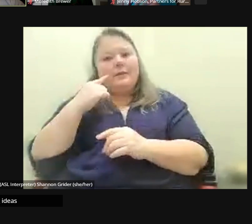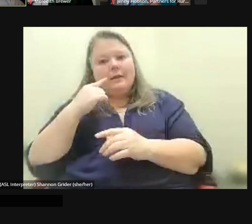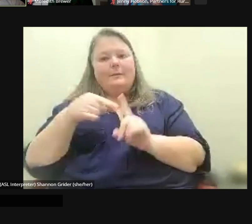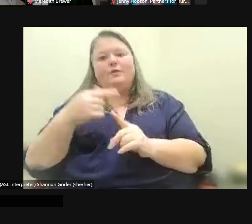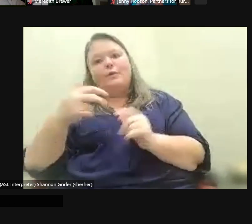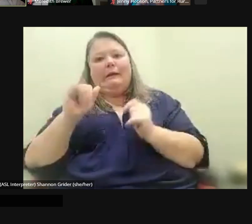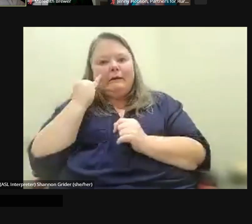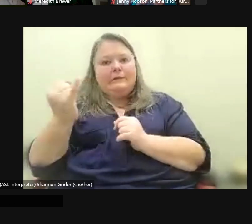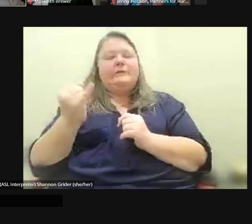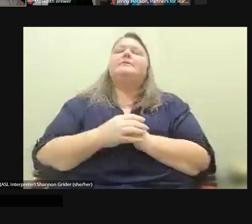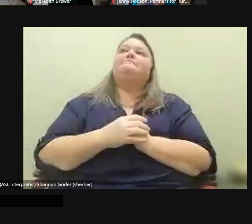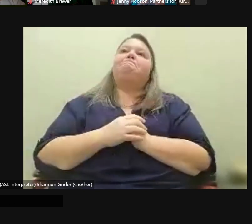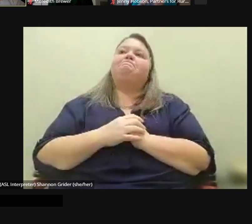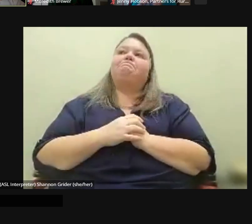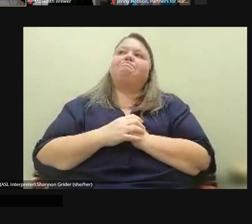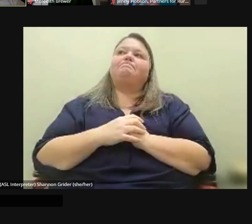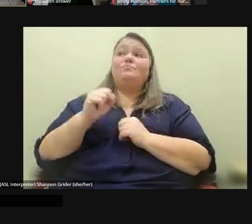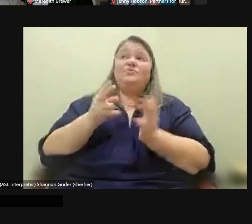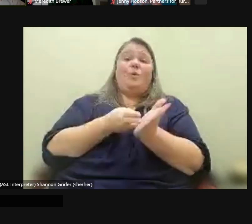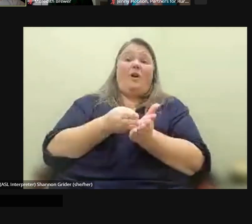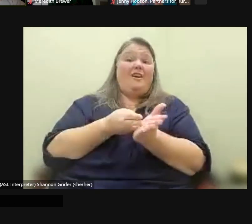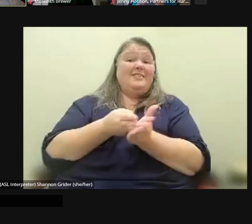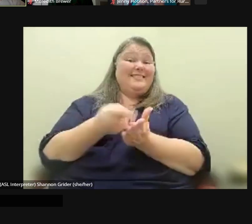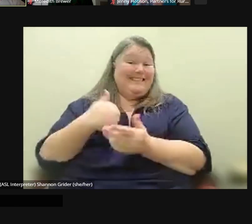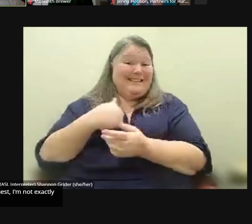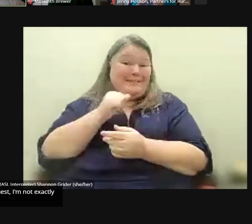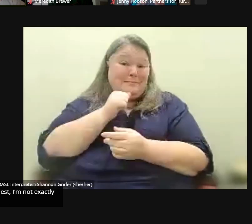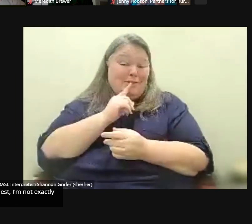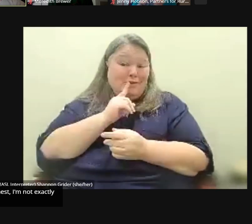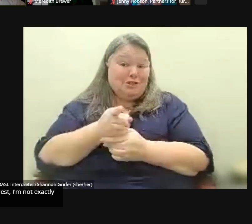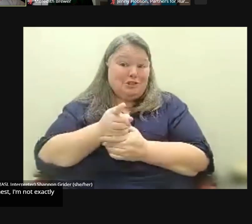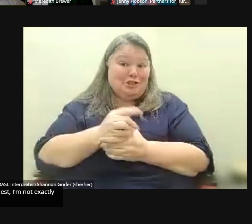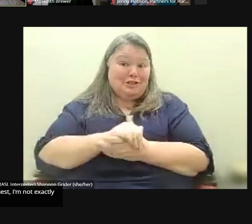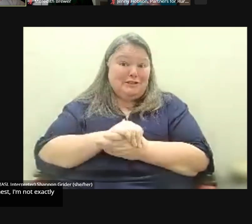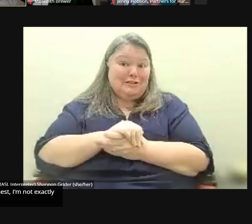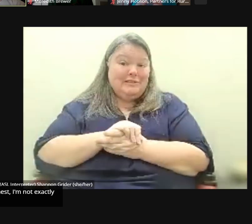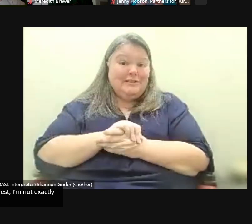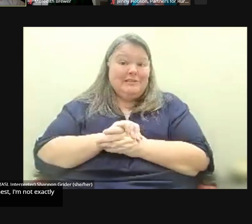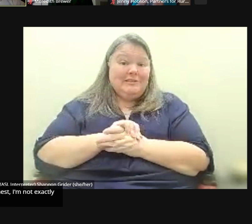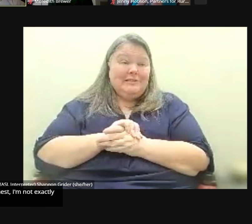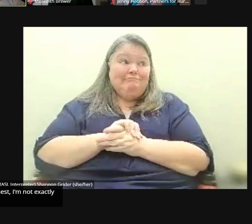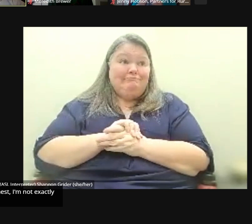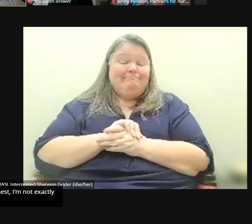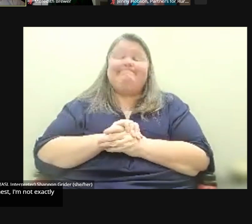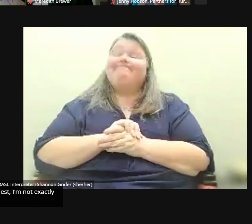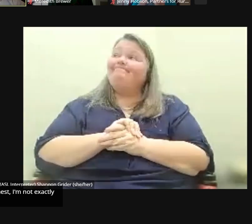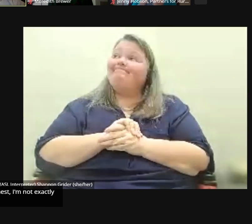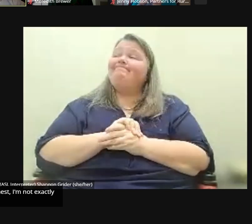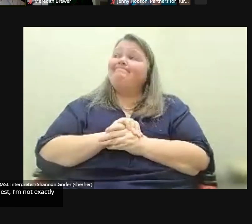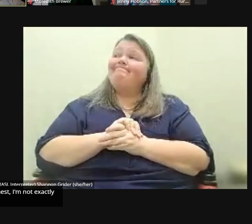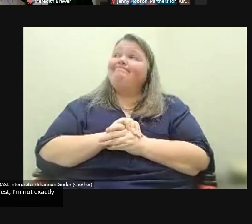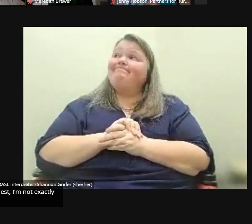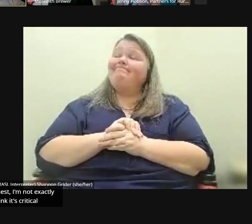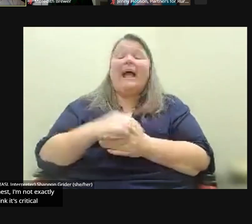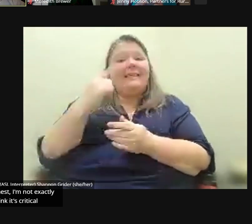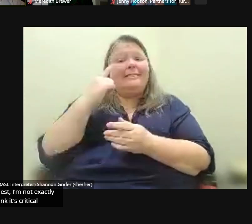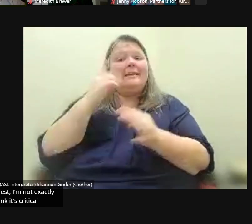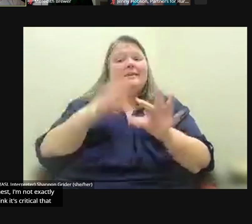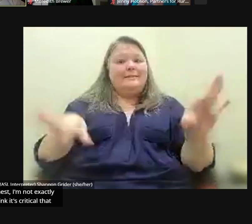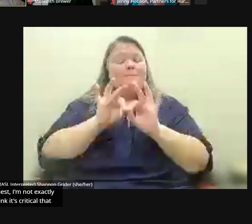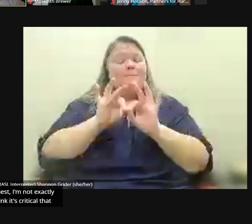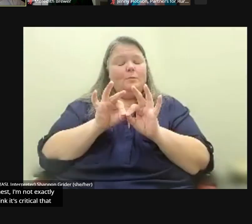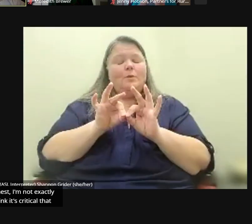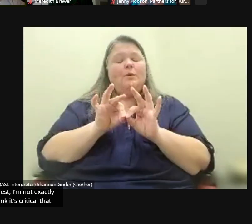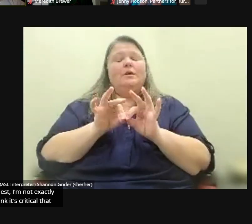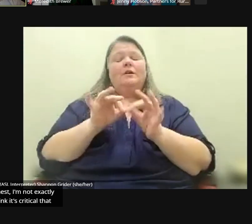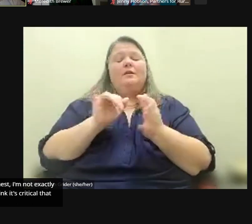to be honest, I'm not exactly sure where to go next, and I think it's critical that that all of you